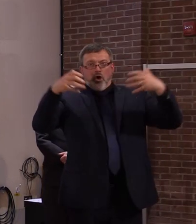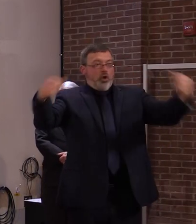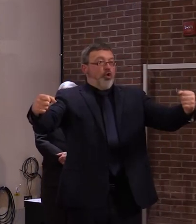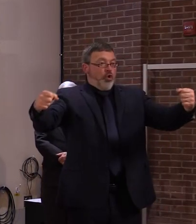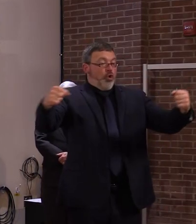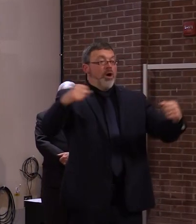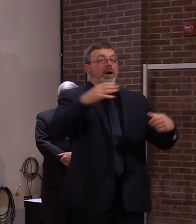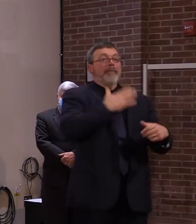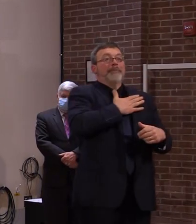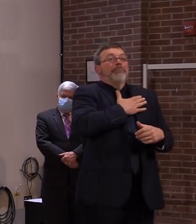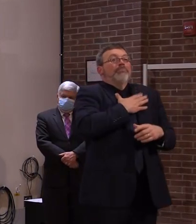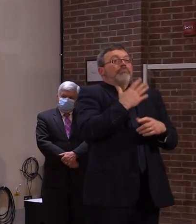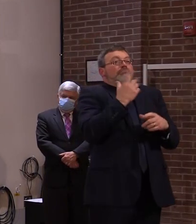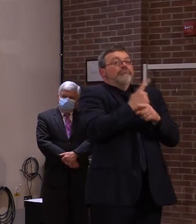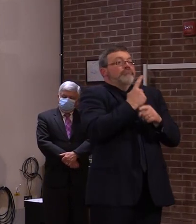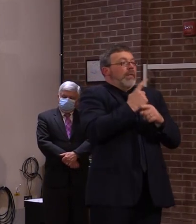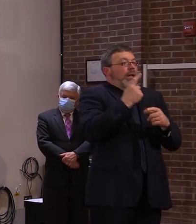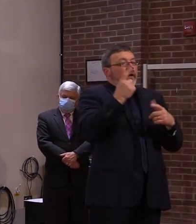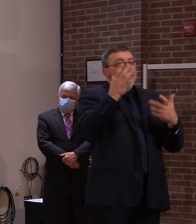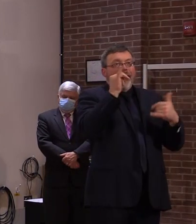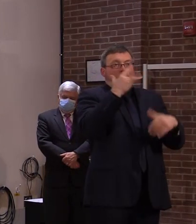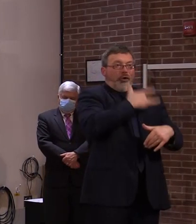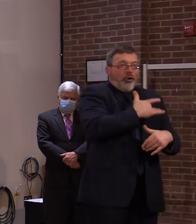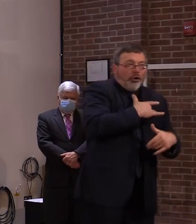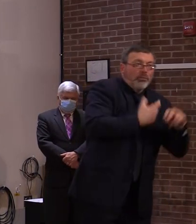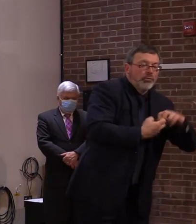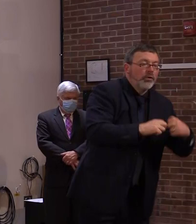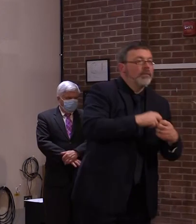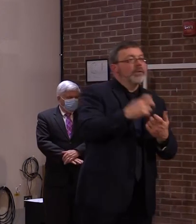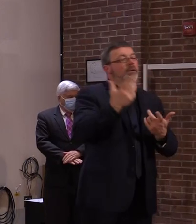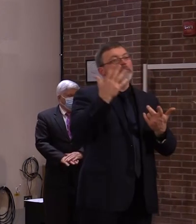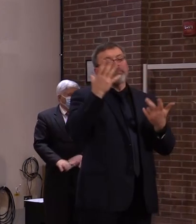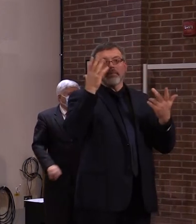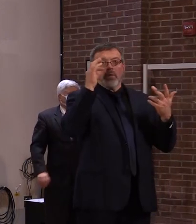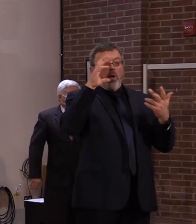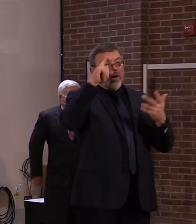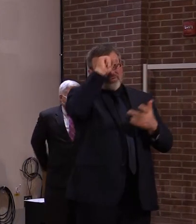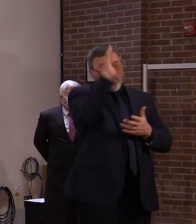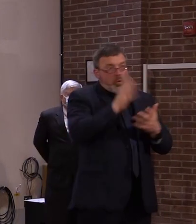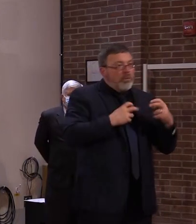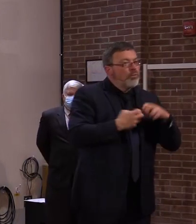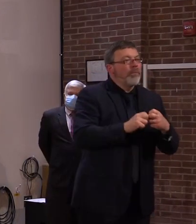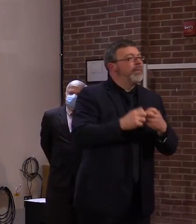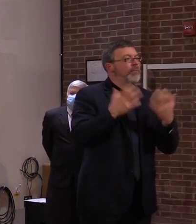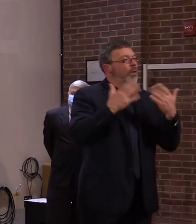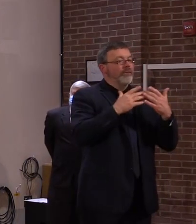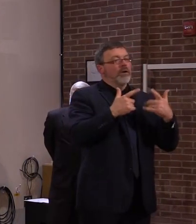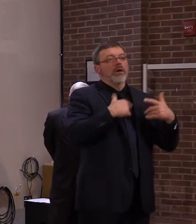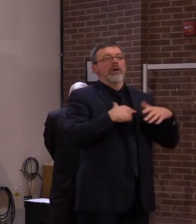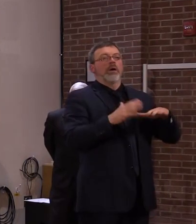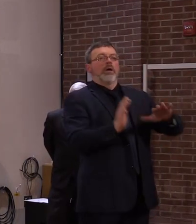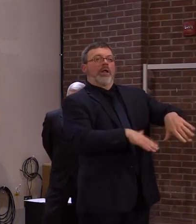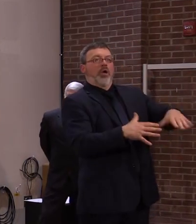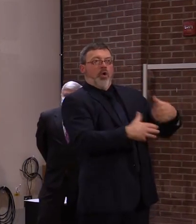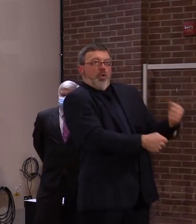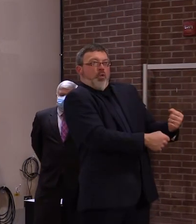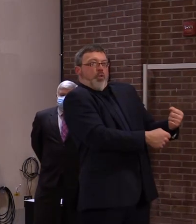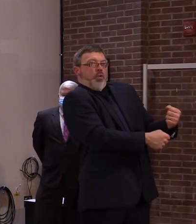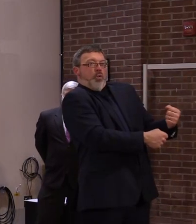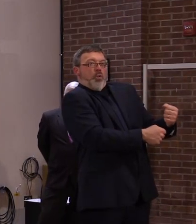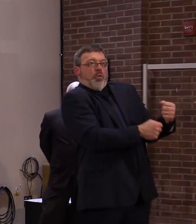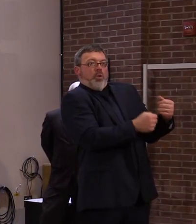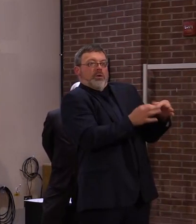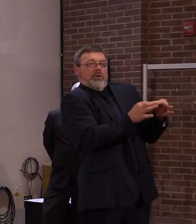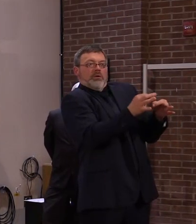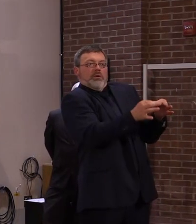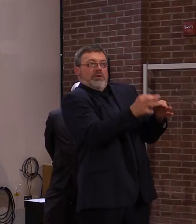effect in some respects, lagging a kind of health risk at this point in time. So they're ending up in the